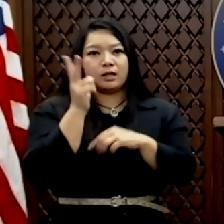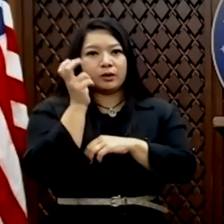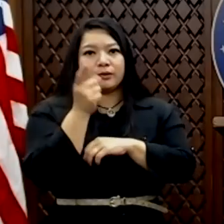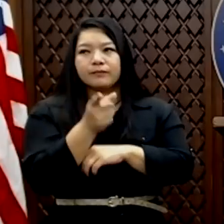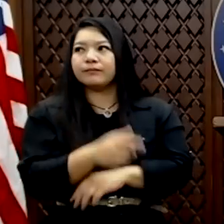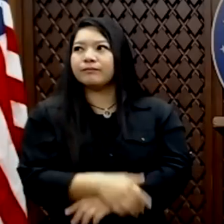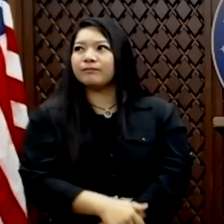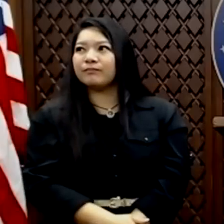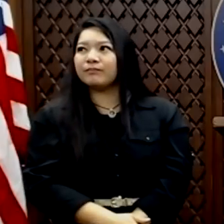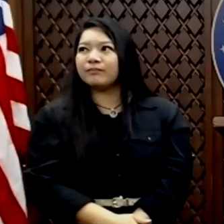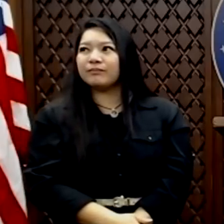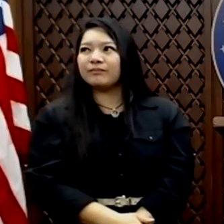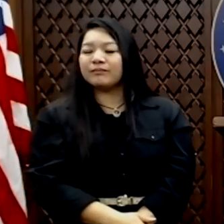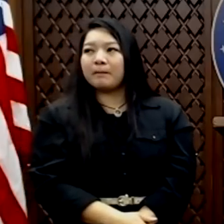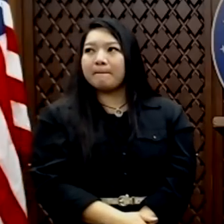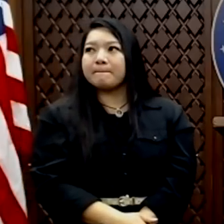Sorry, hear me now?